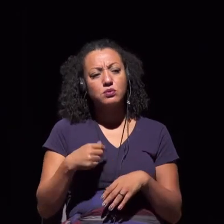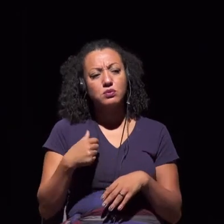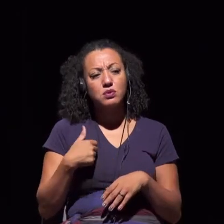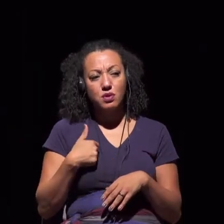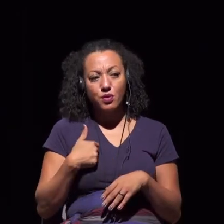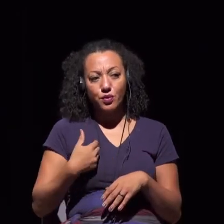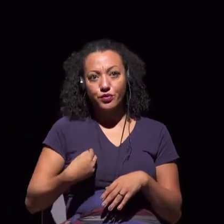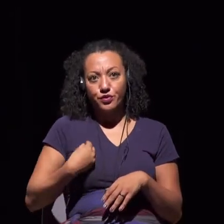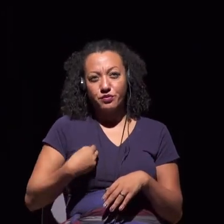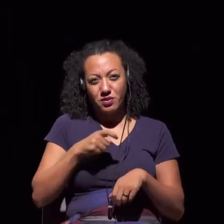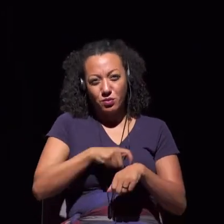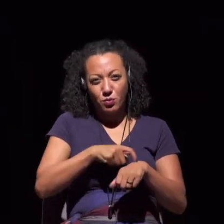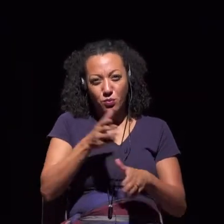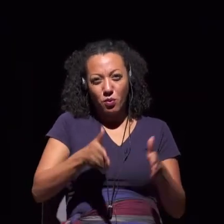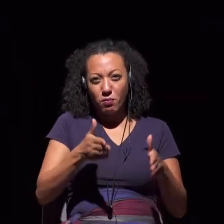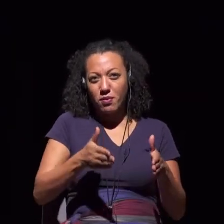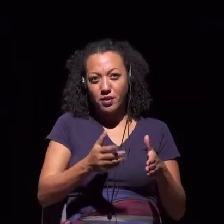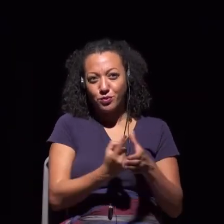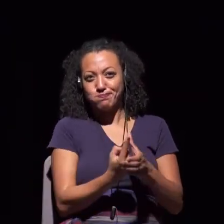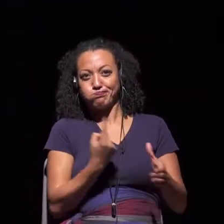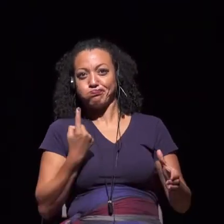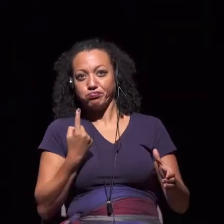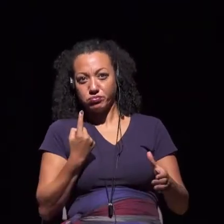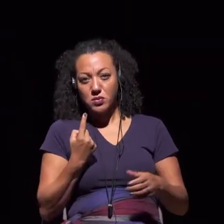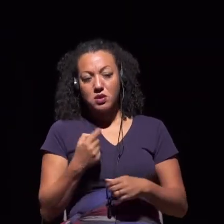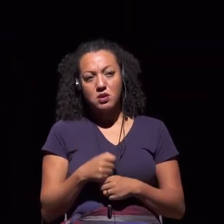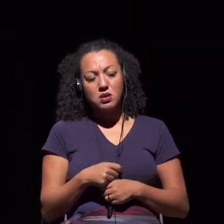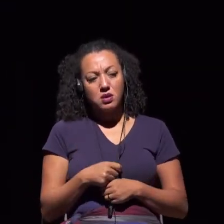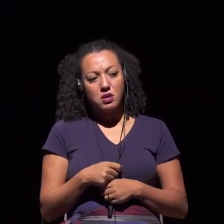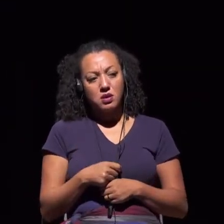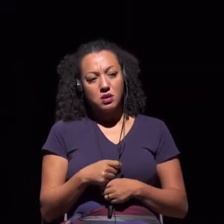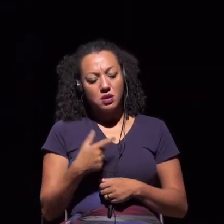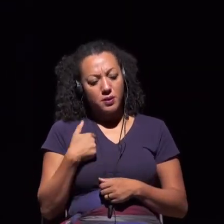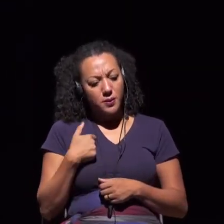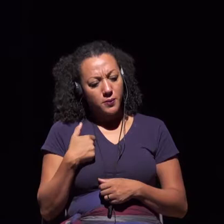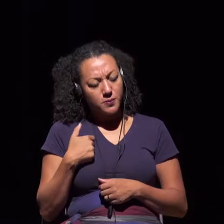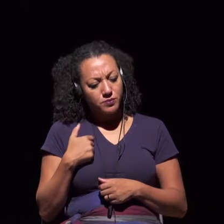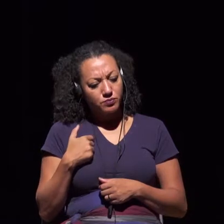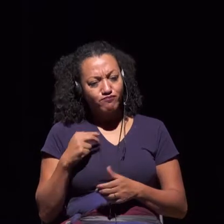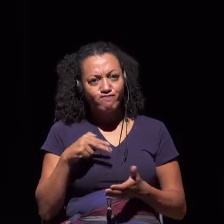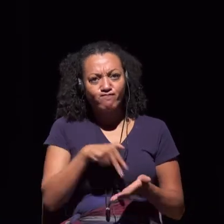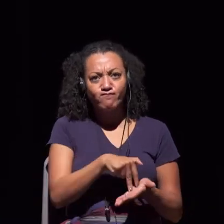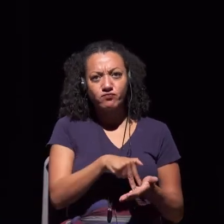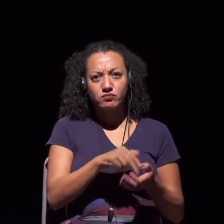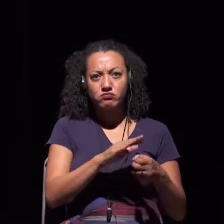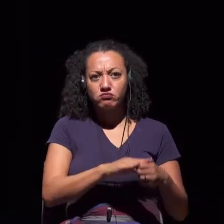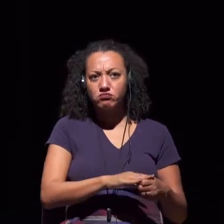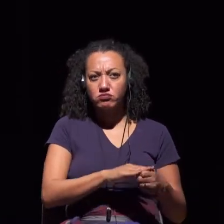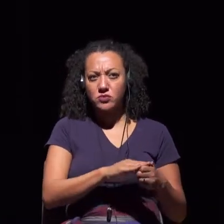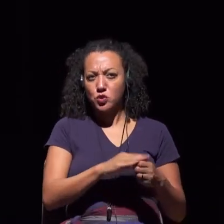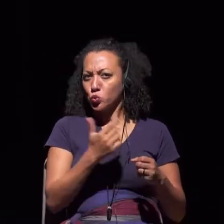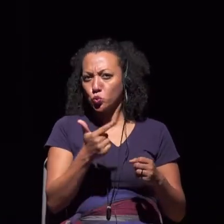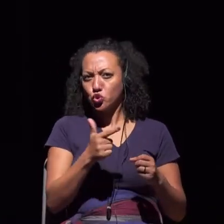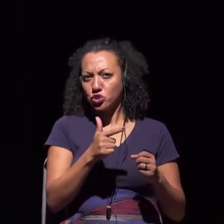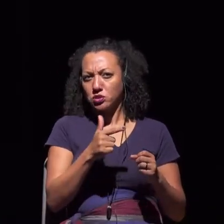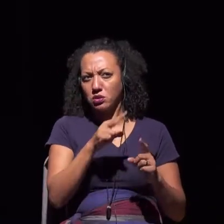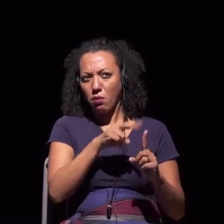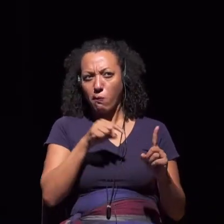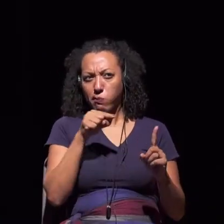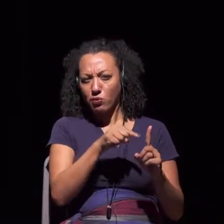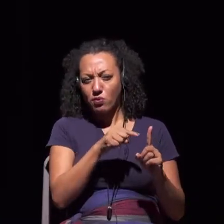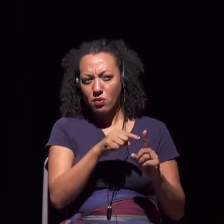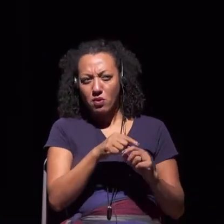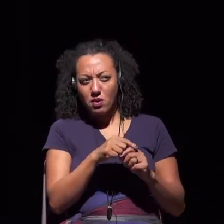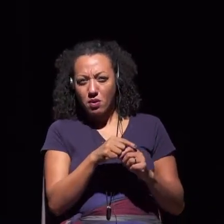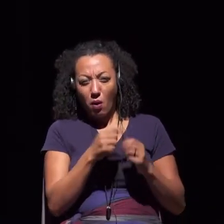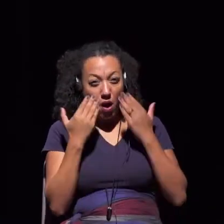apartheid that exists, one that doesn't have many labels, but one in which when you touch the surface and you scrape the surface, you begin to